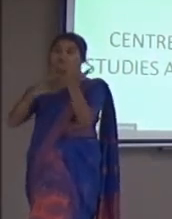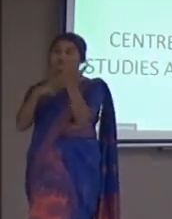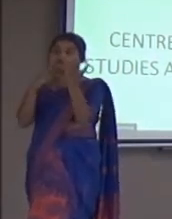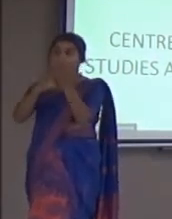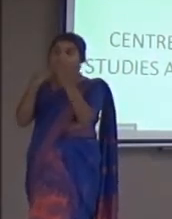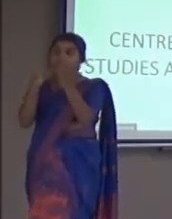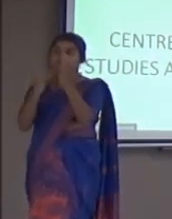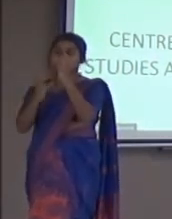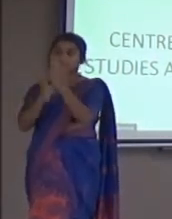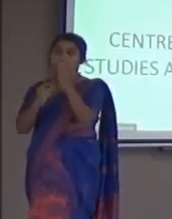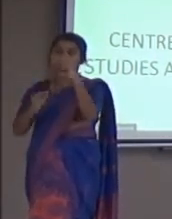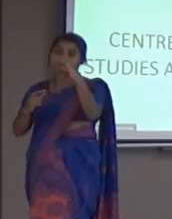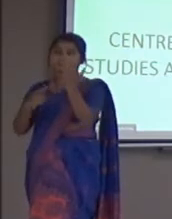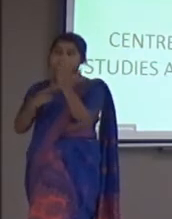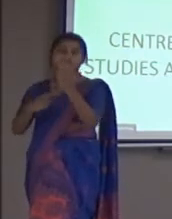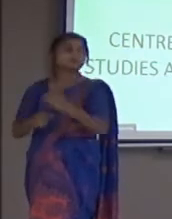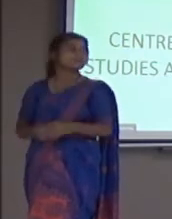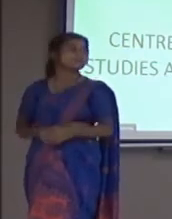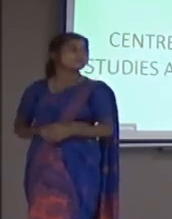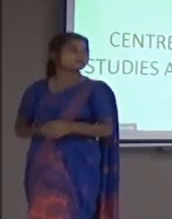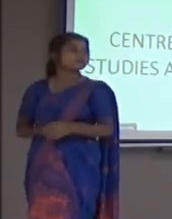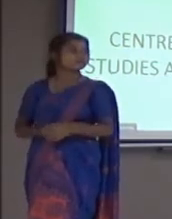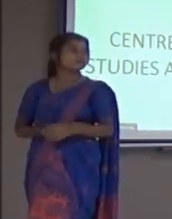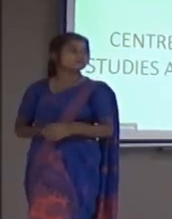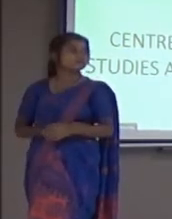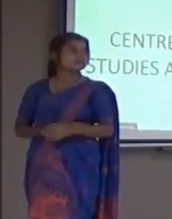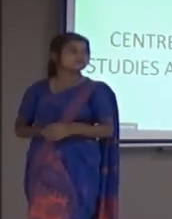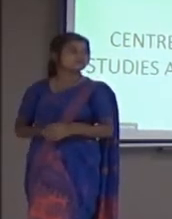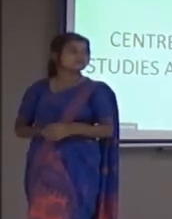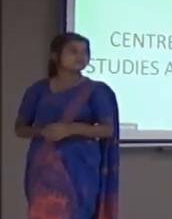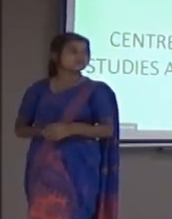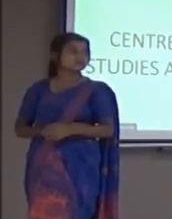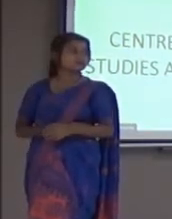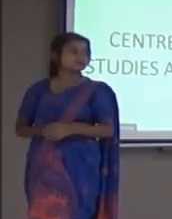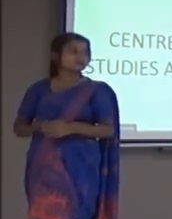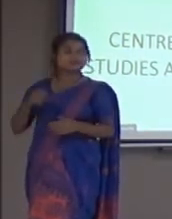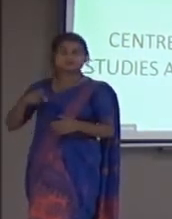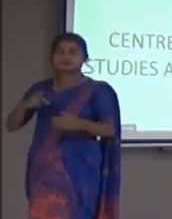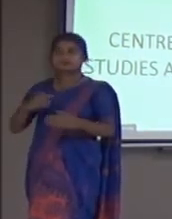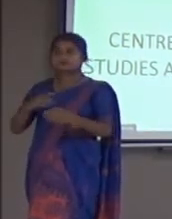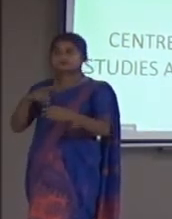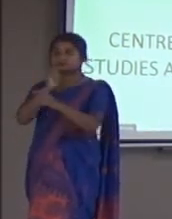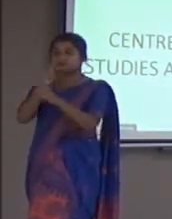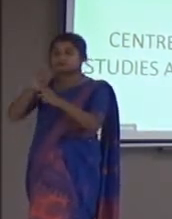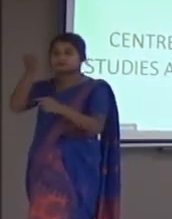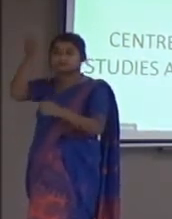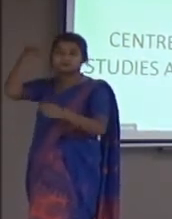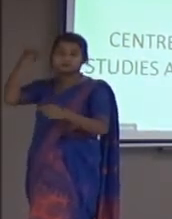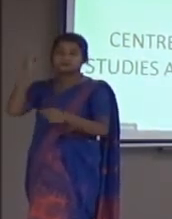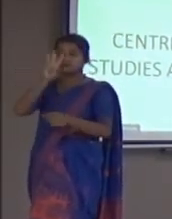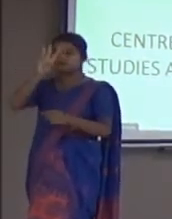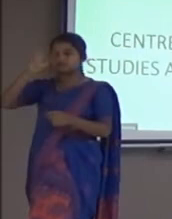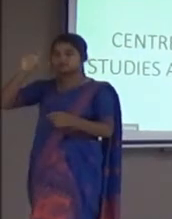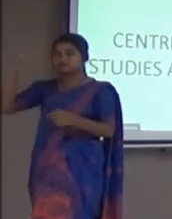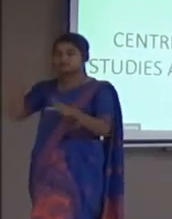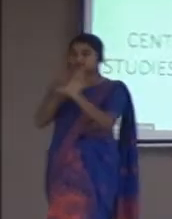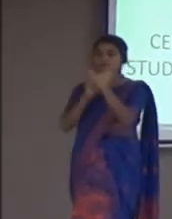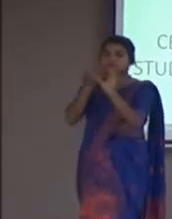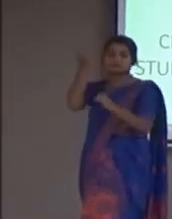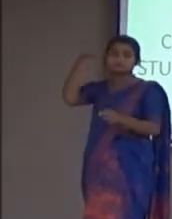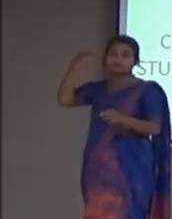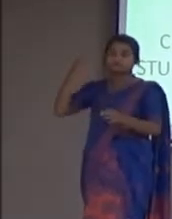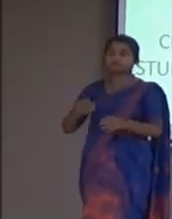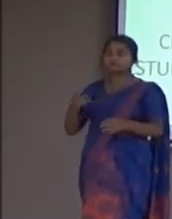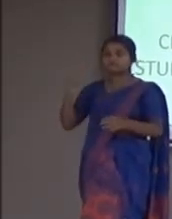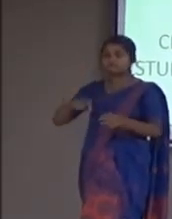all the notions and concepts that have been built in the last 300 years are